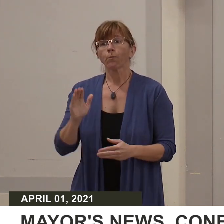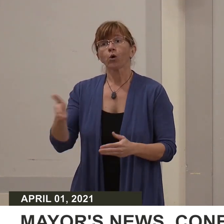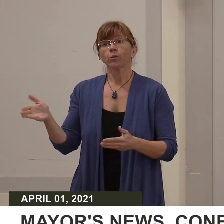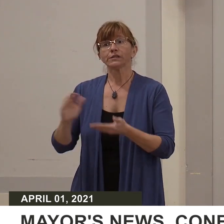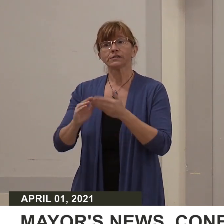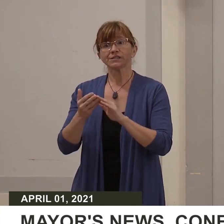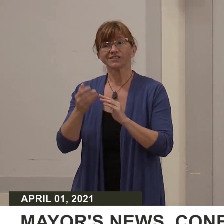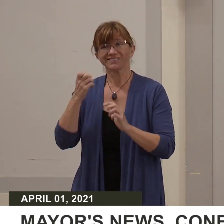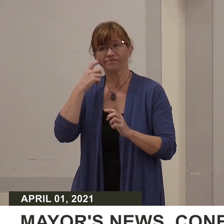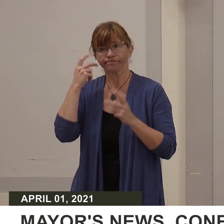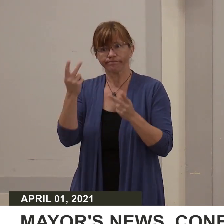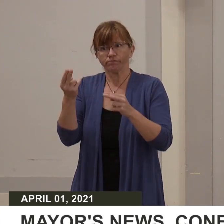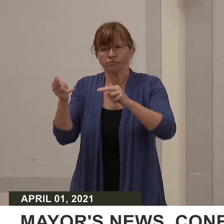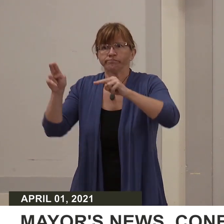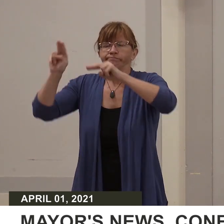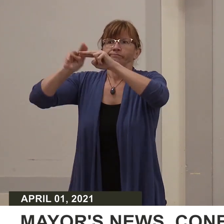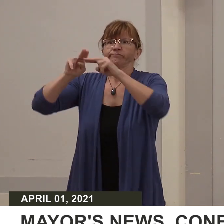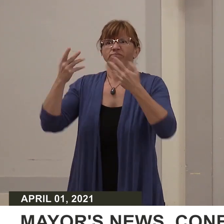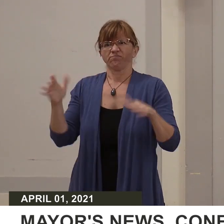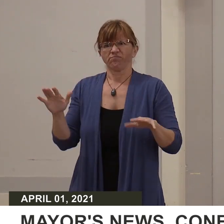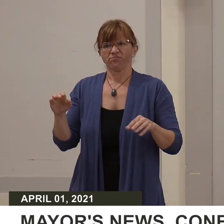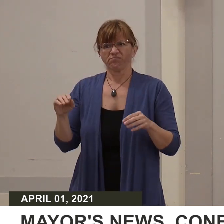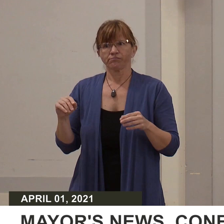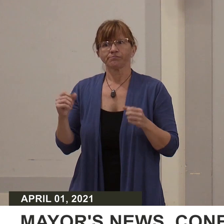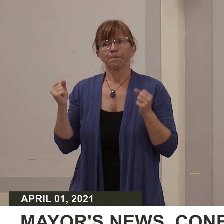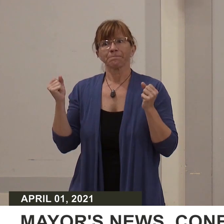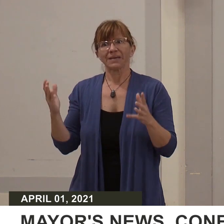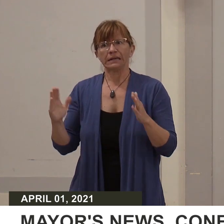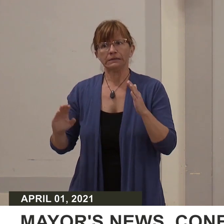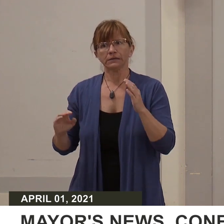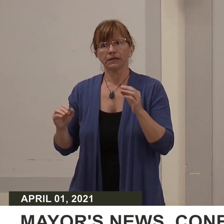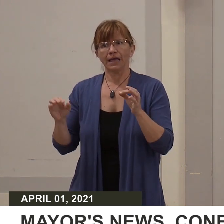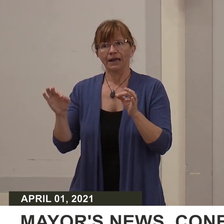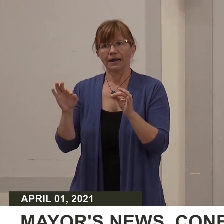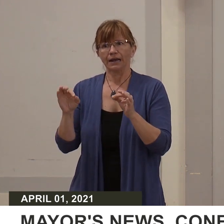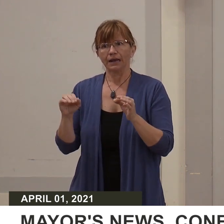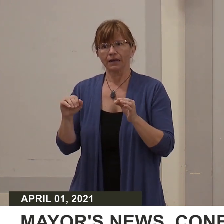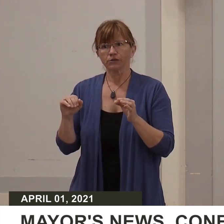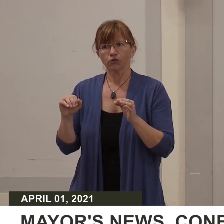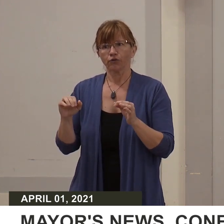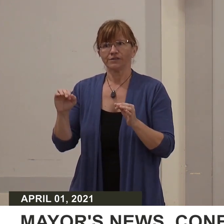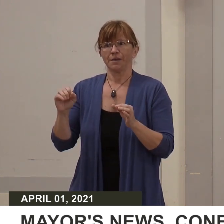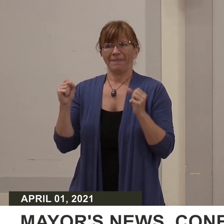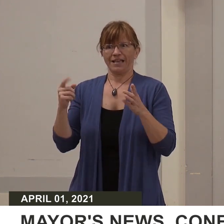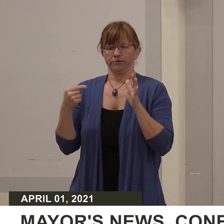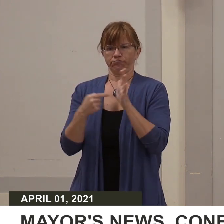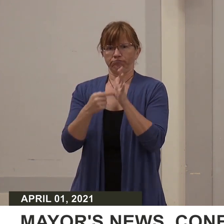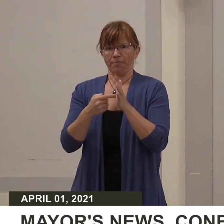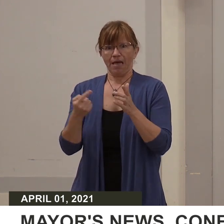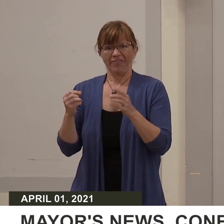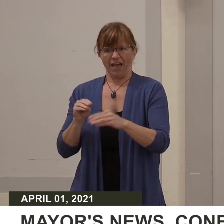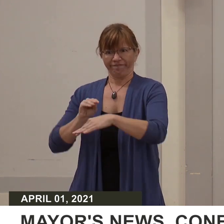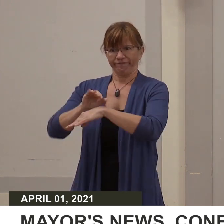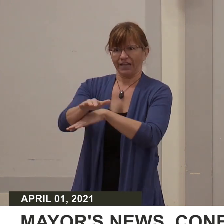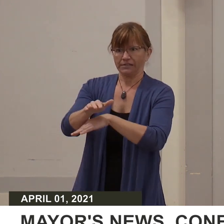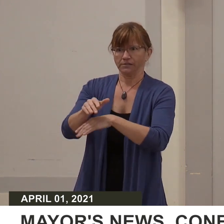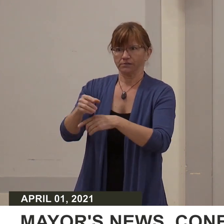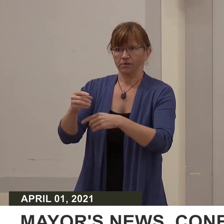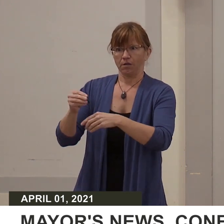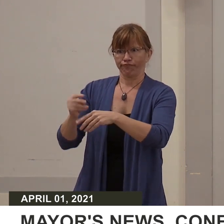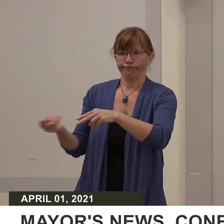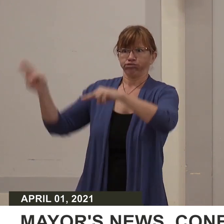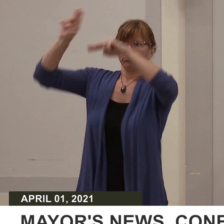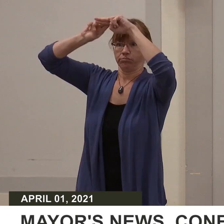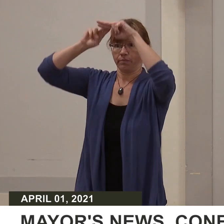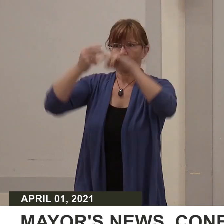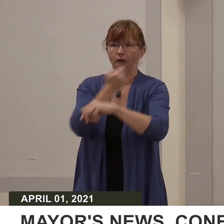increase in many of our key indicators, including cases, positivity rate, and hospitalizations. While this is not news